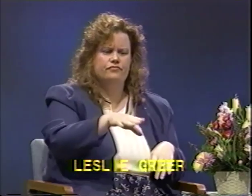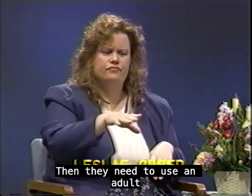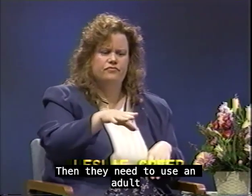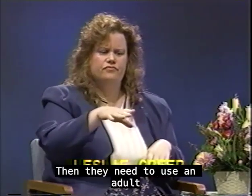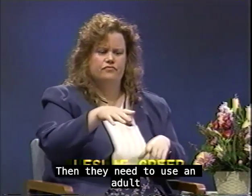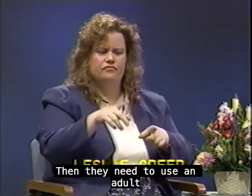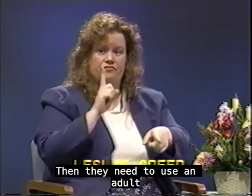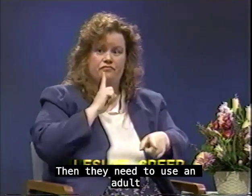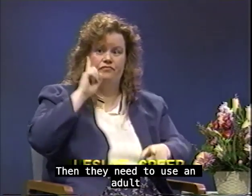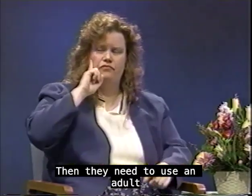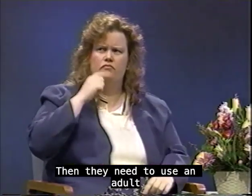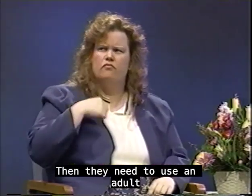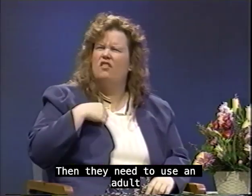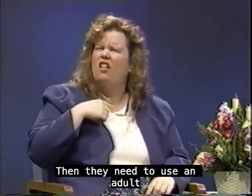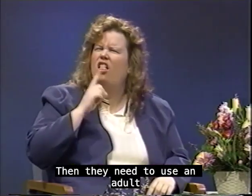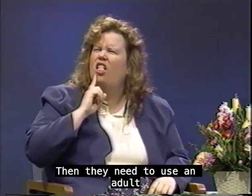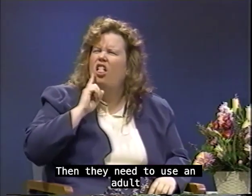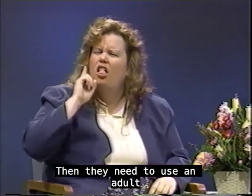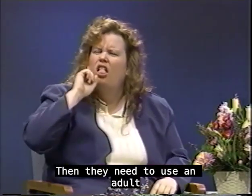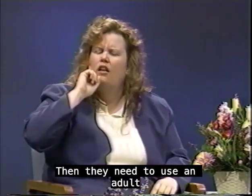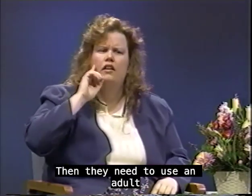Then they need to use an adult form of language with them.